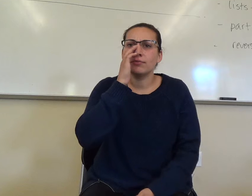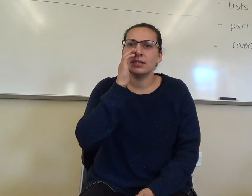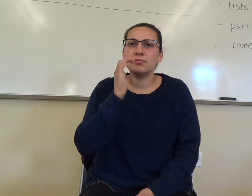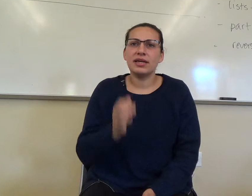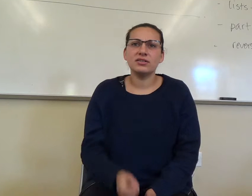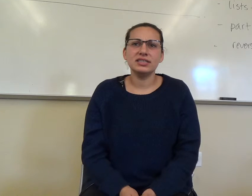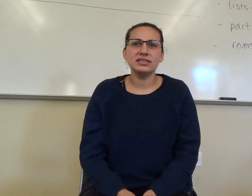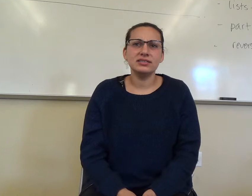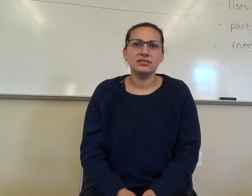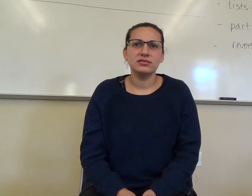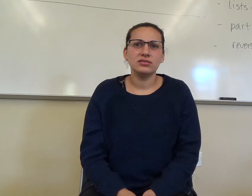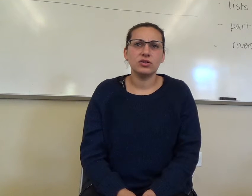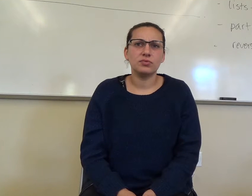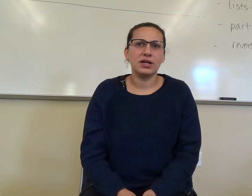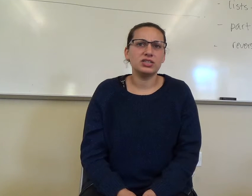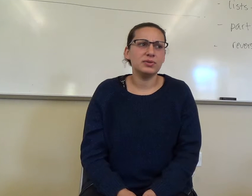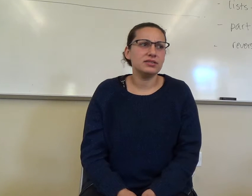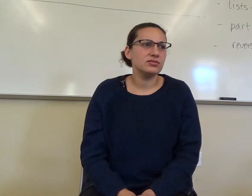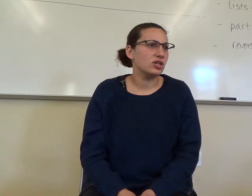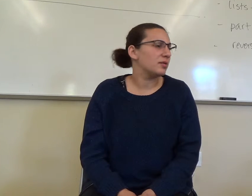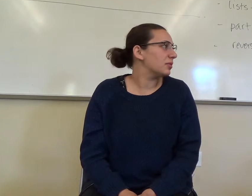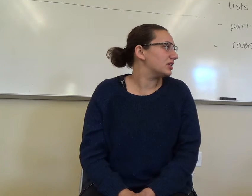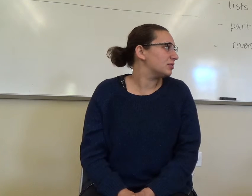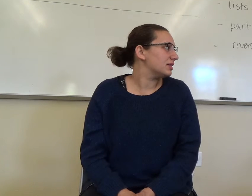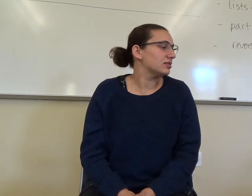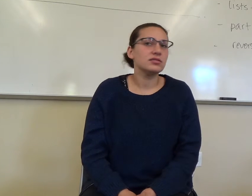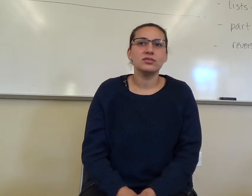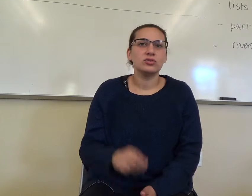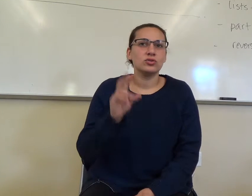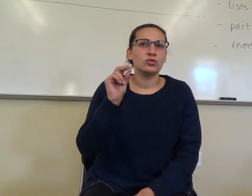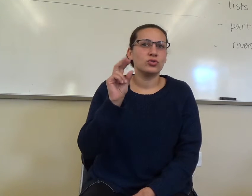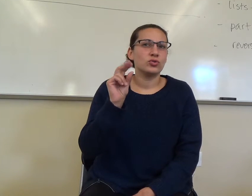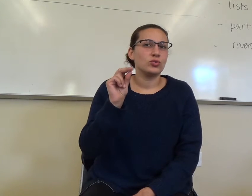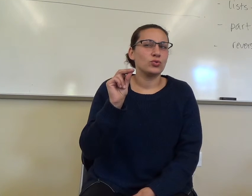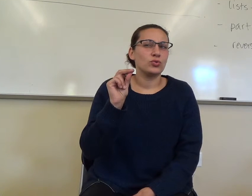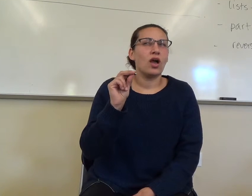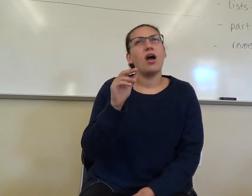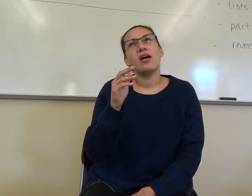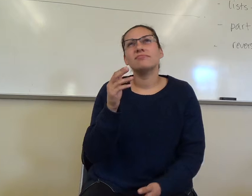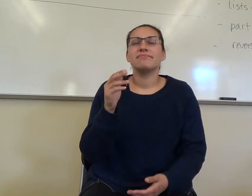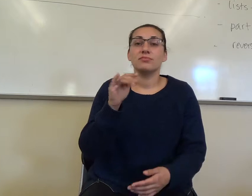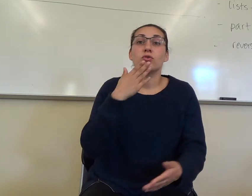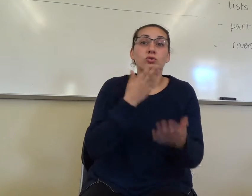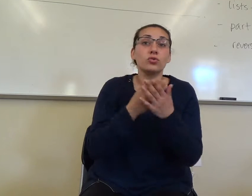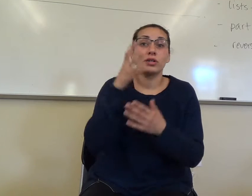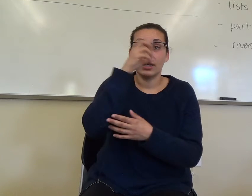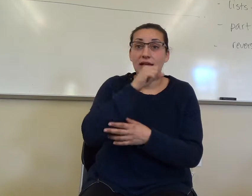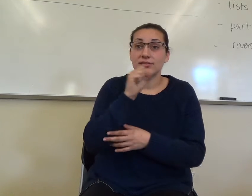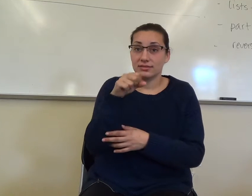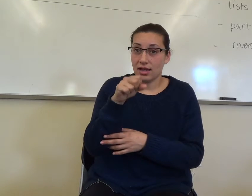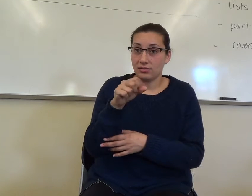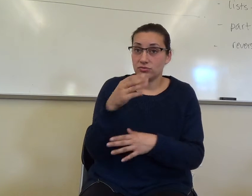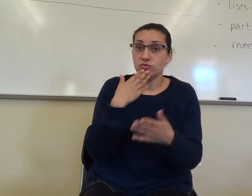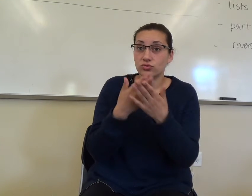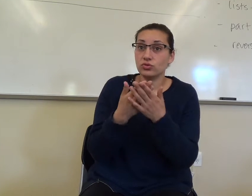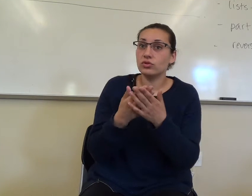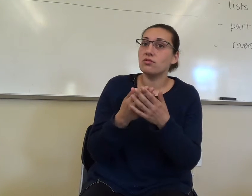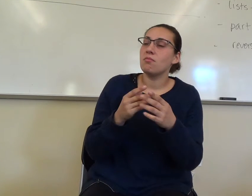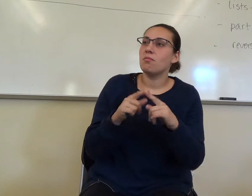and penalties, or punishment, crime and punishment? That's, but good guess, you're taking it from here.